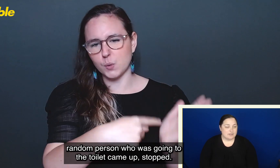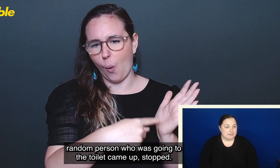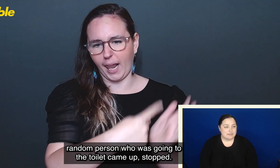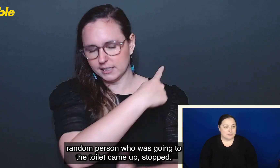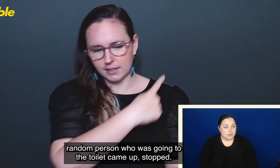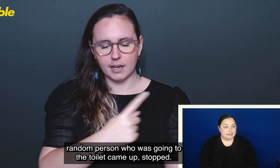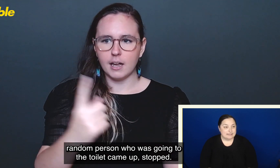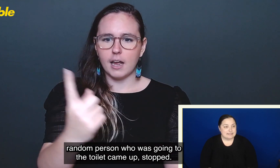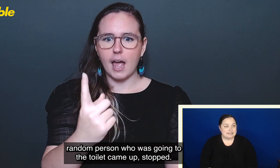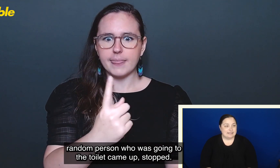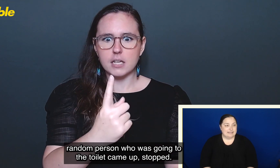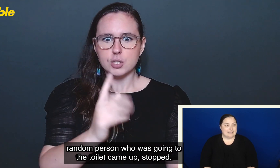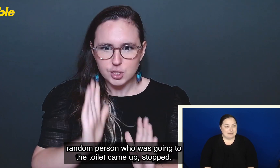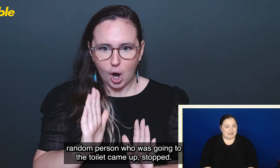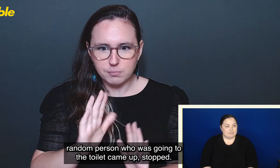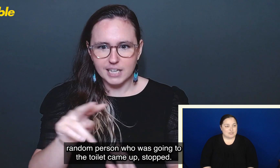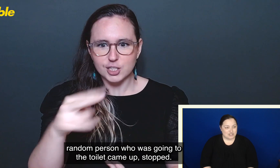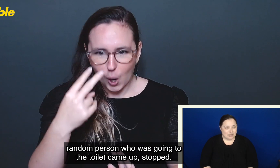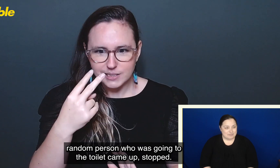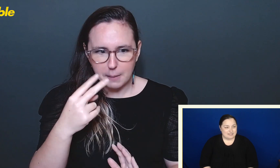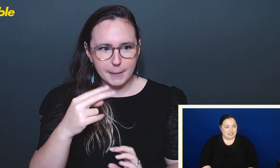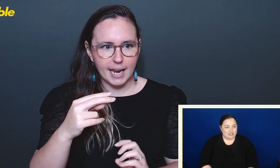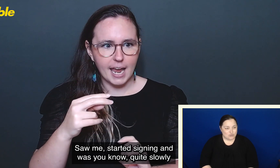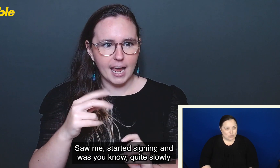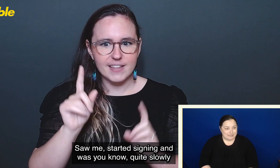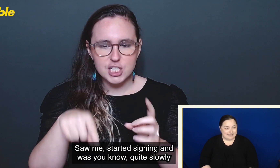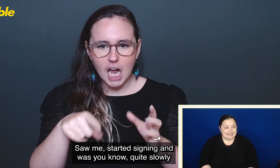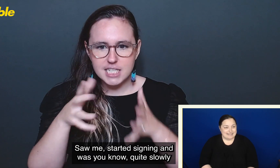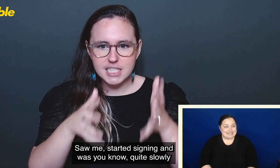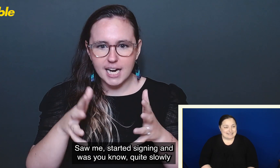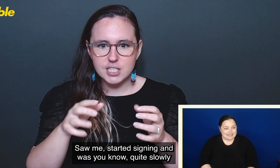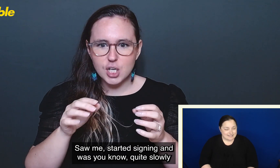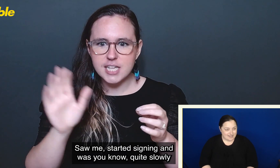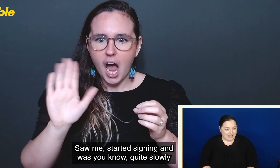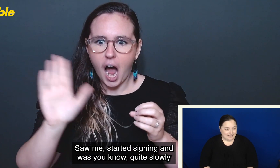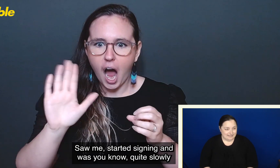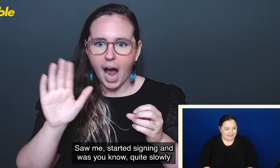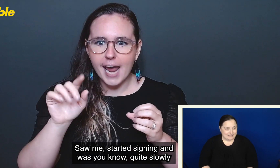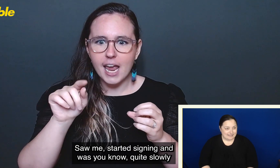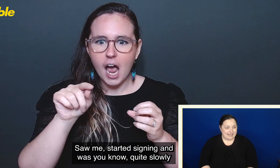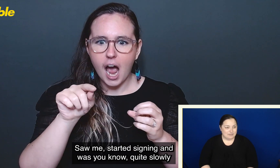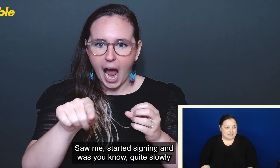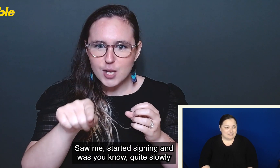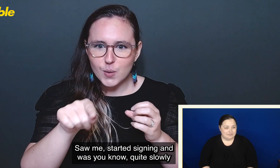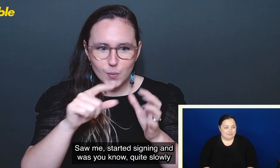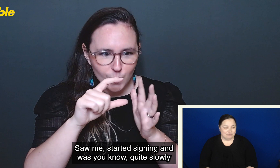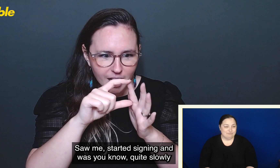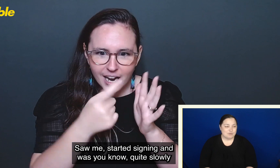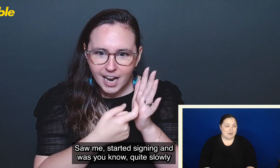who was going to the toilet came up, stopped, saw me, started signing, and was